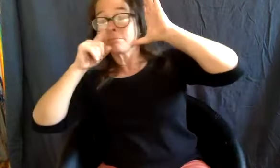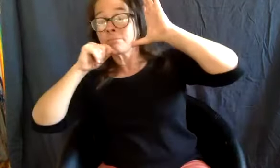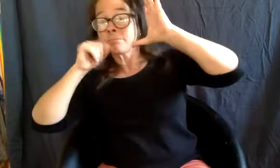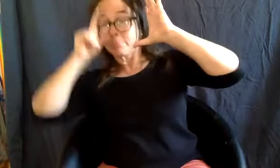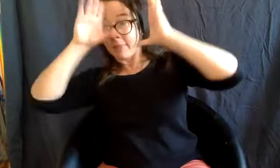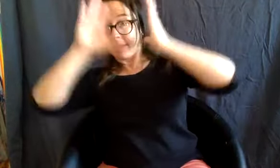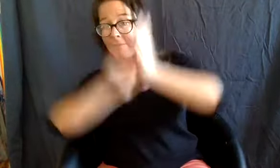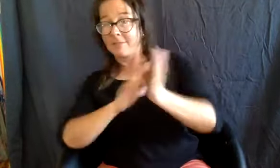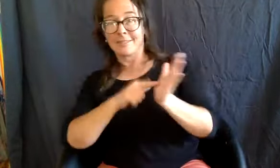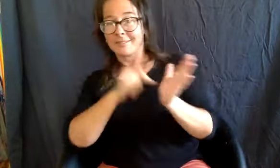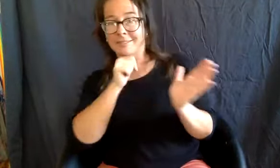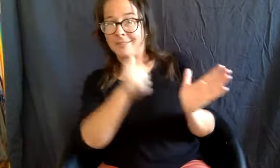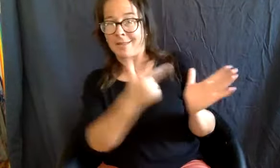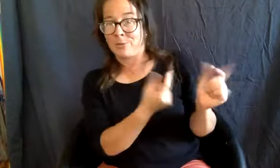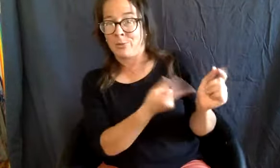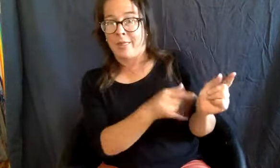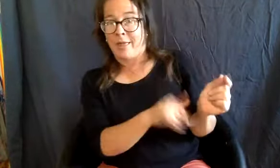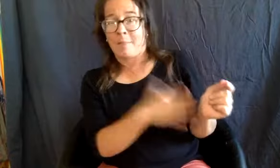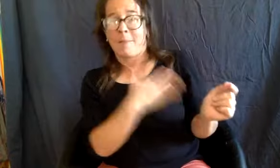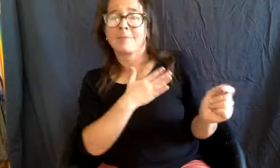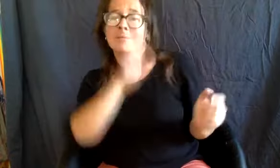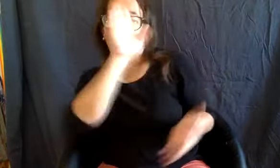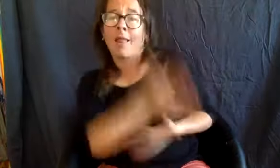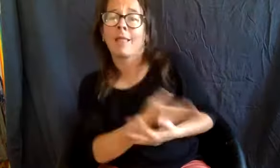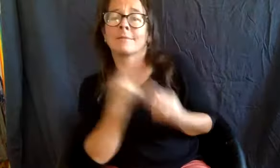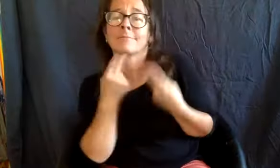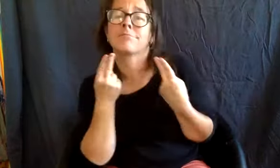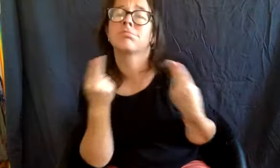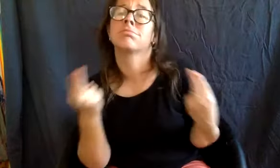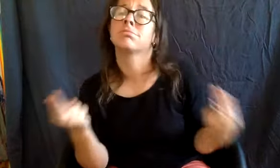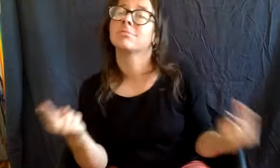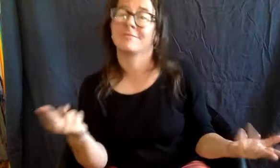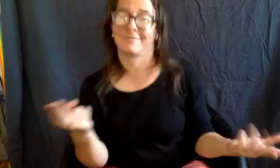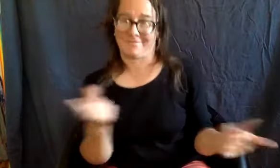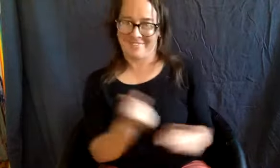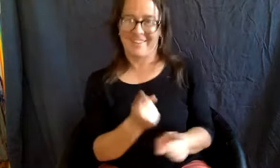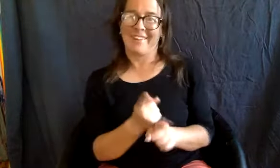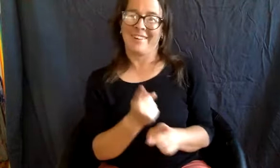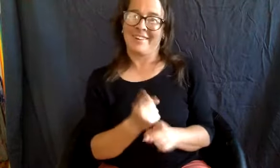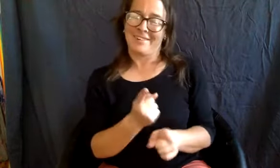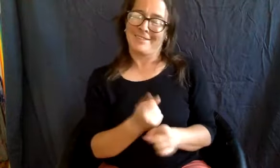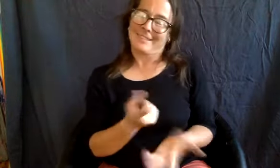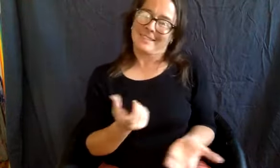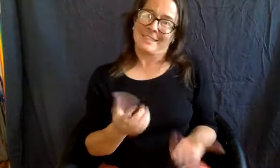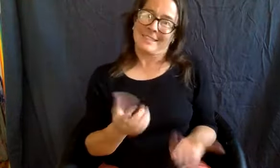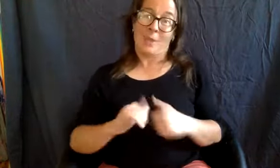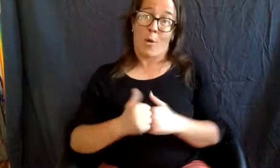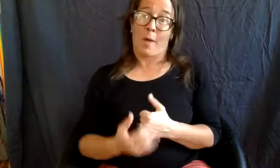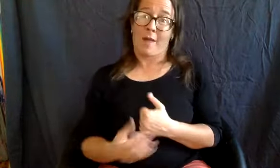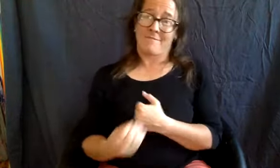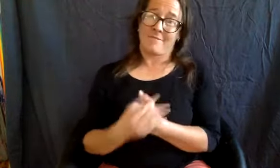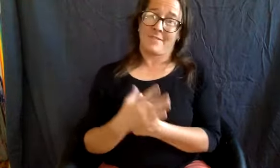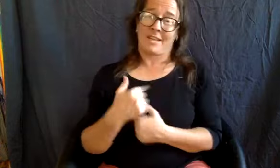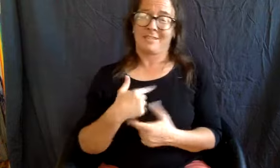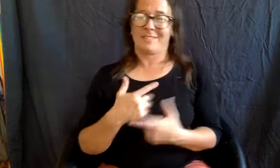didn't do it. And with my heart, I want to believe with every fiber of my being, he's not doing it,